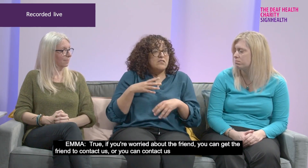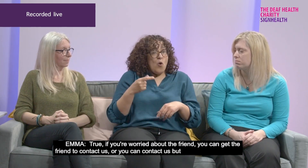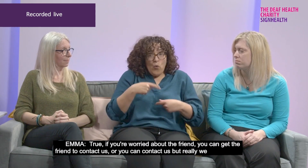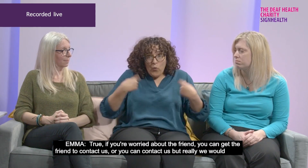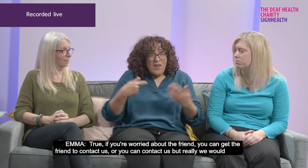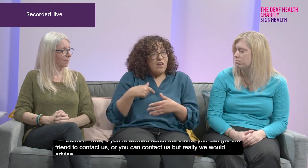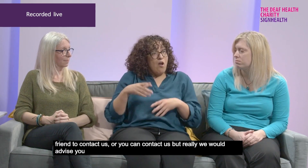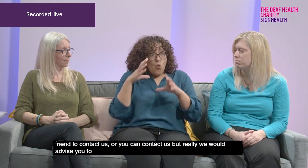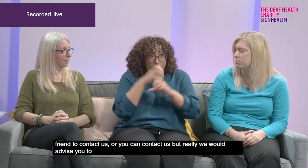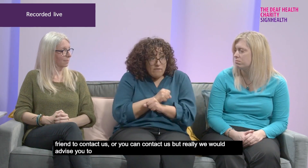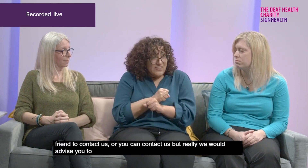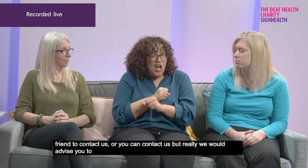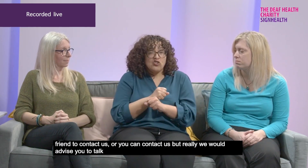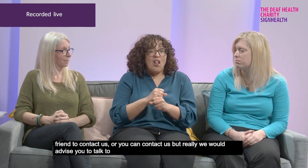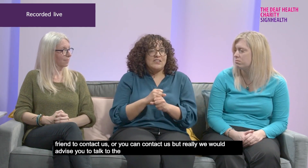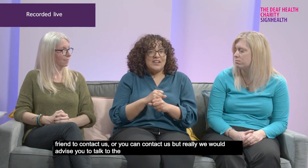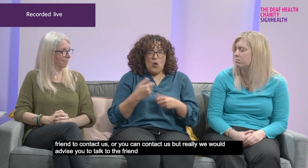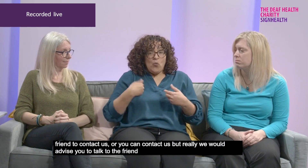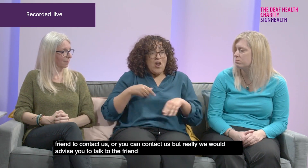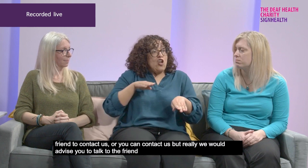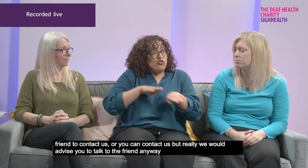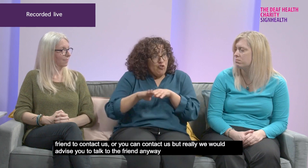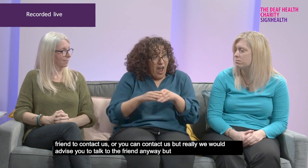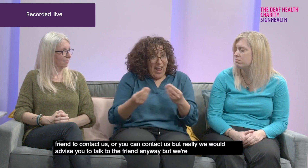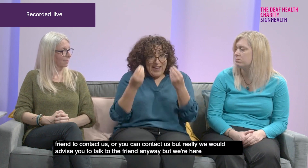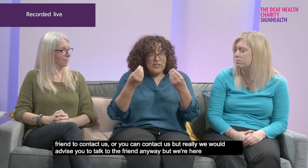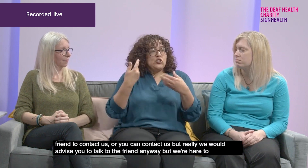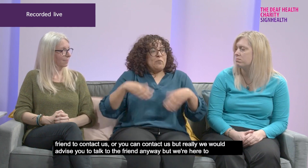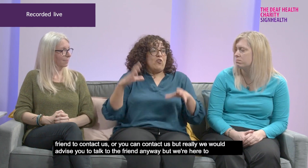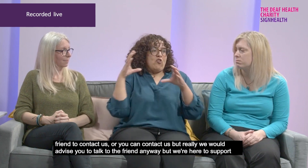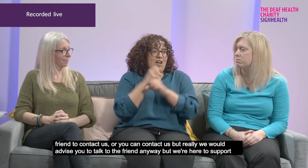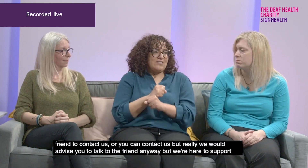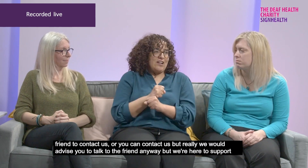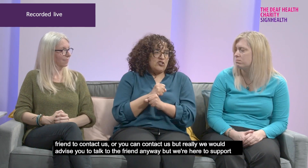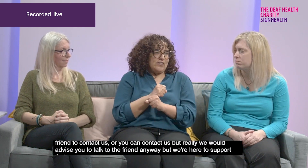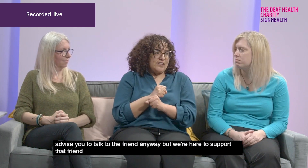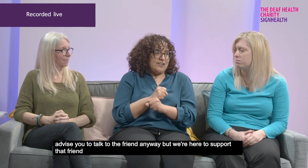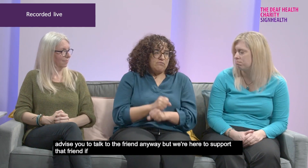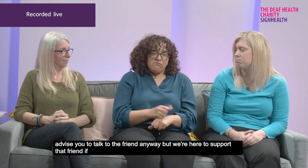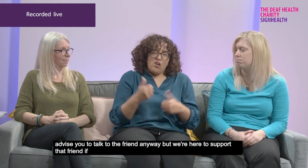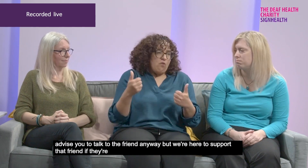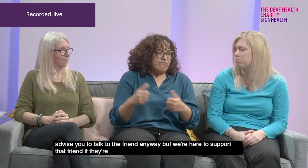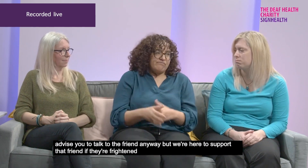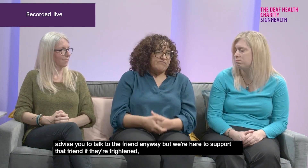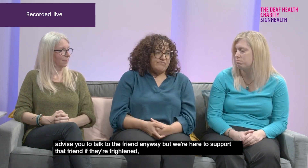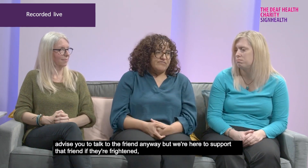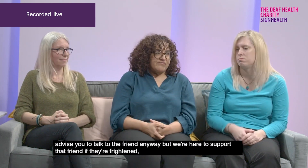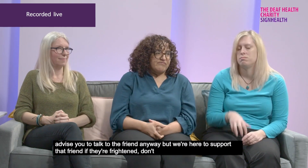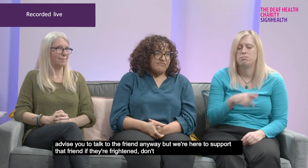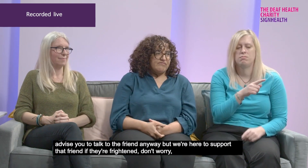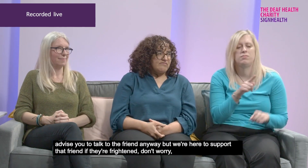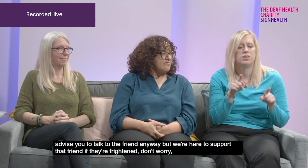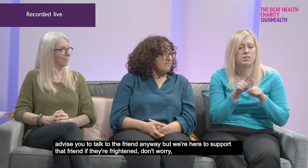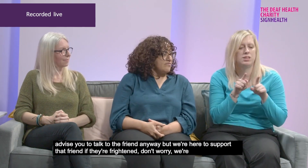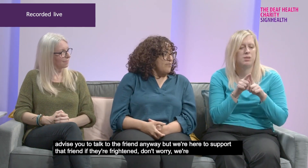If they're frightened, don't worry. We're a confidential service. We're trained to keep everything confidential and to provide